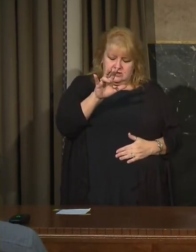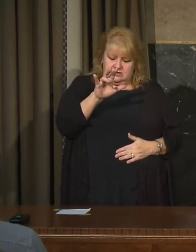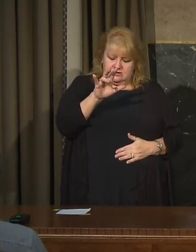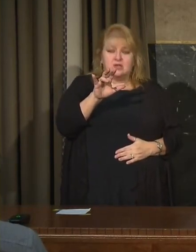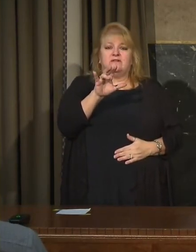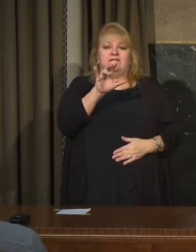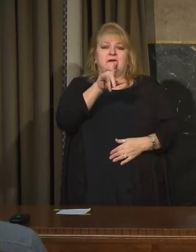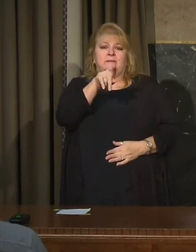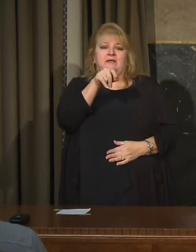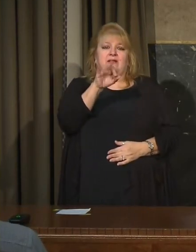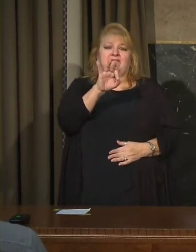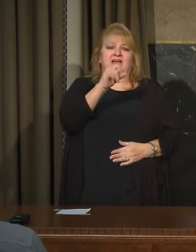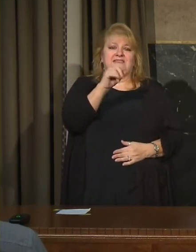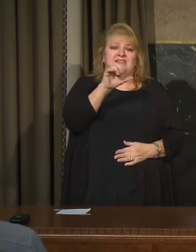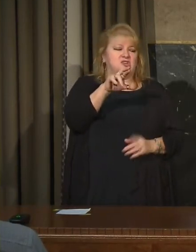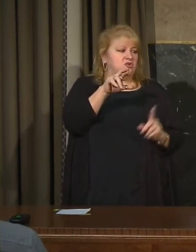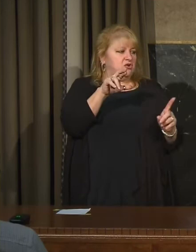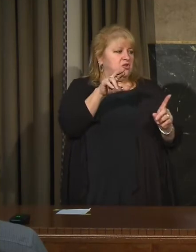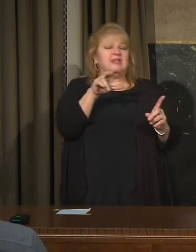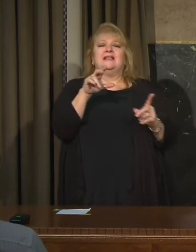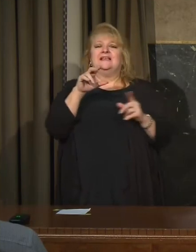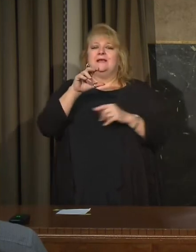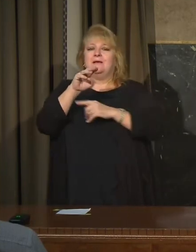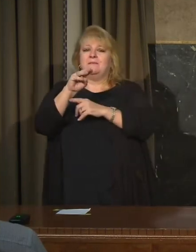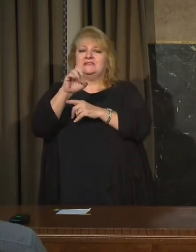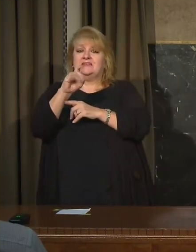27,500 doses of Moderna, of which